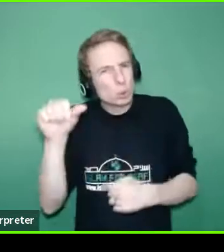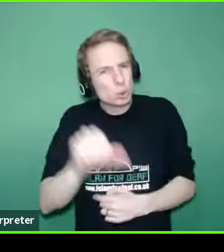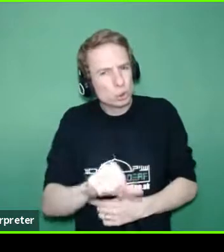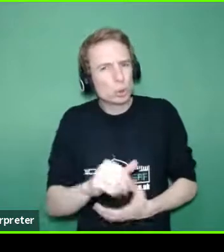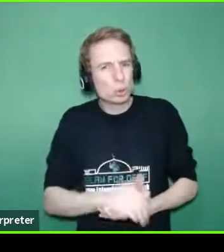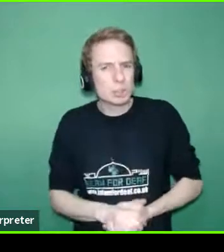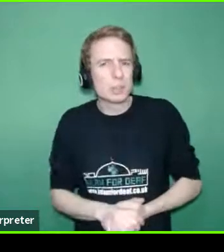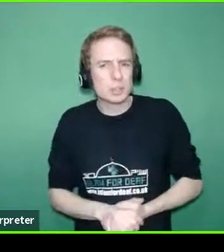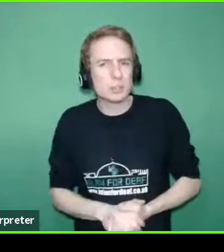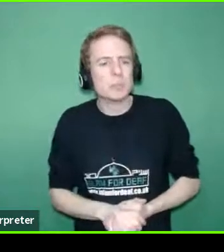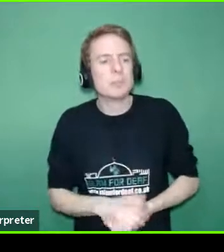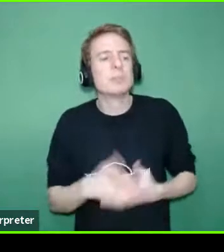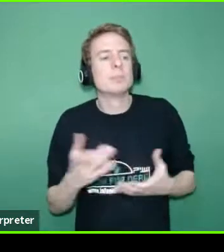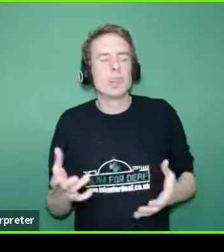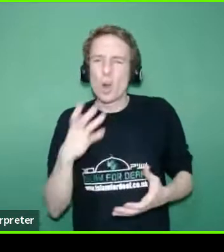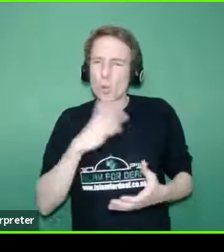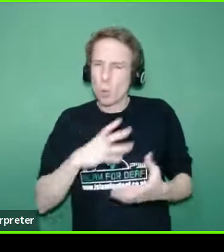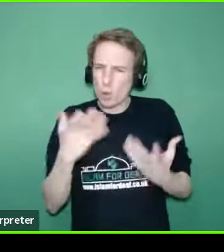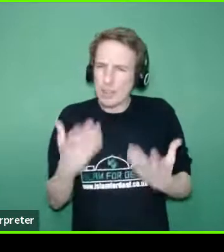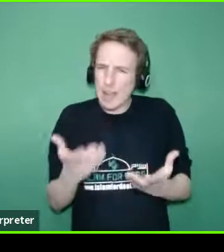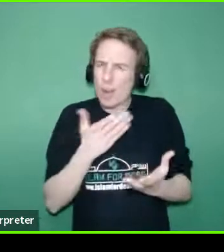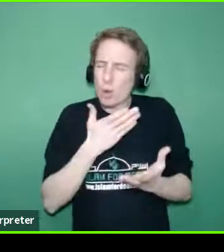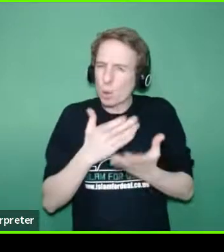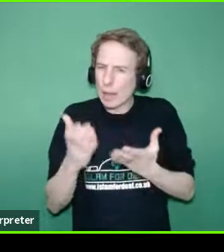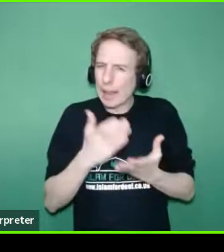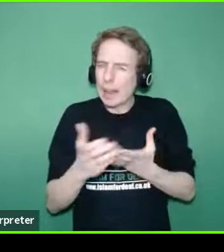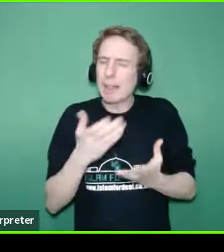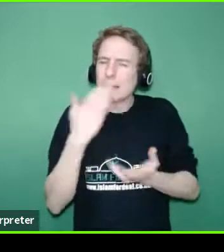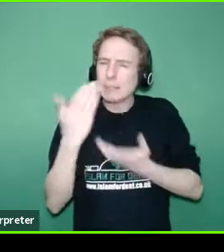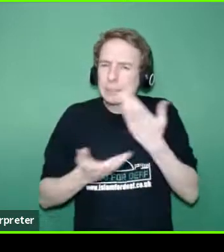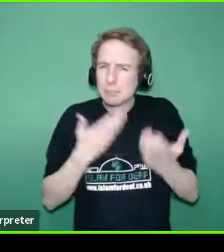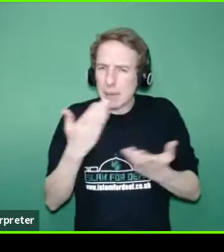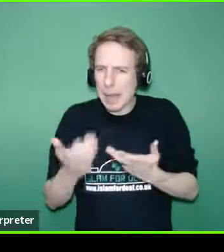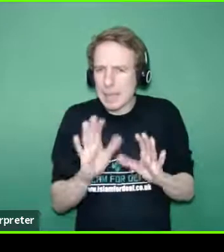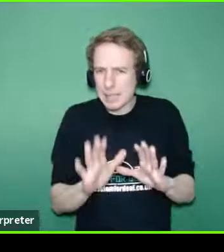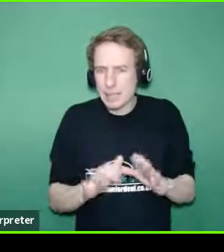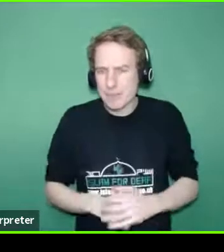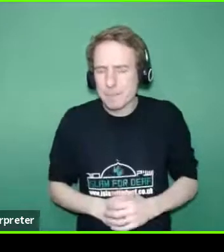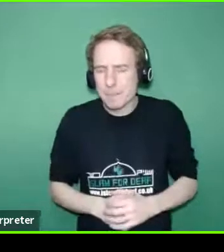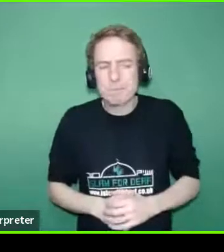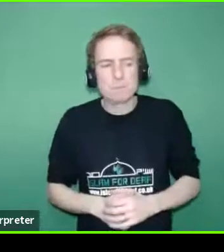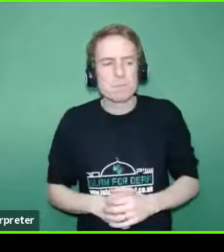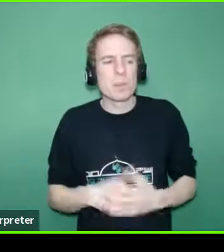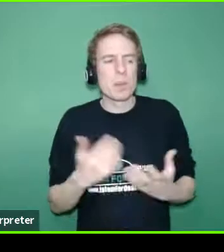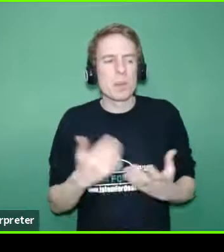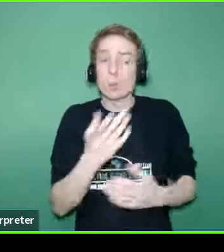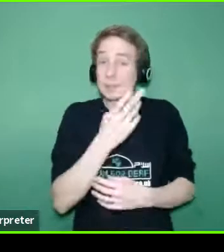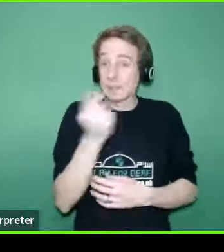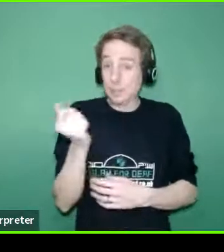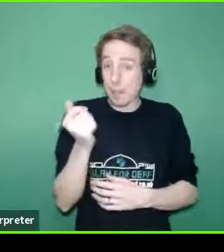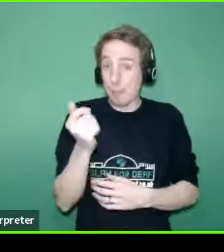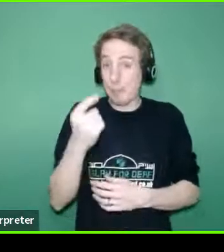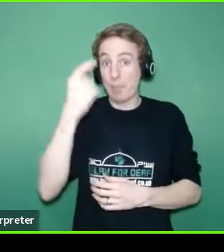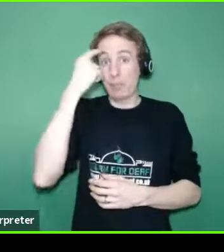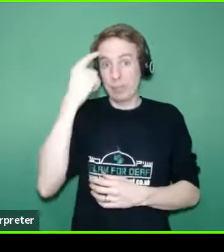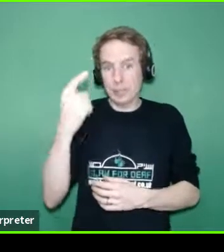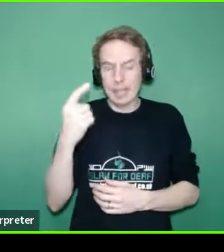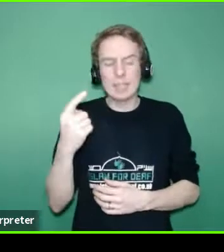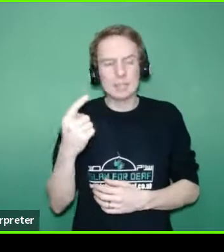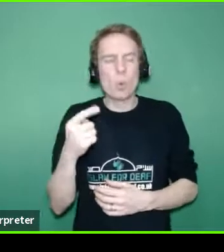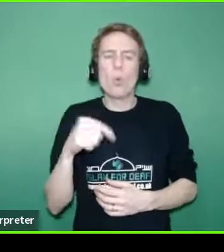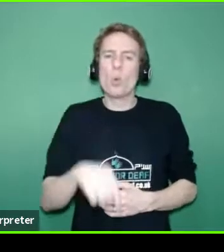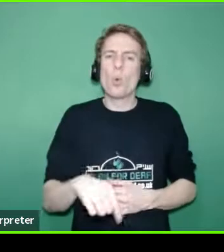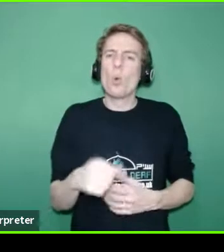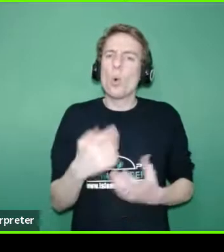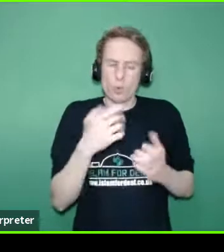for the people, because some people think that these actions are preparation for Ramadan, whereas this is not the